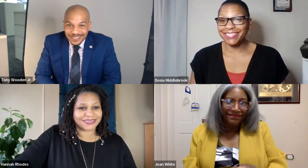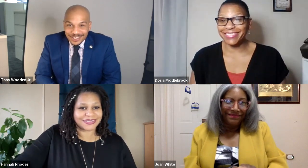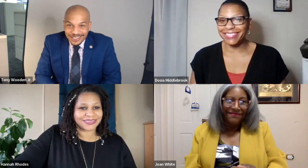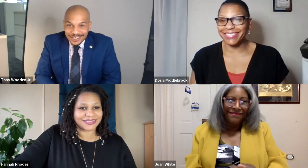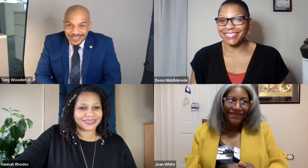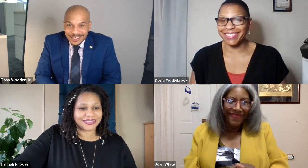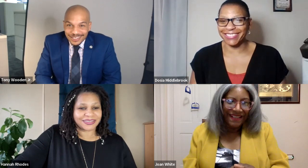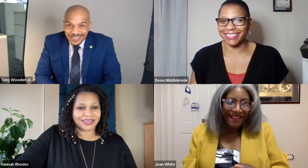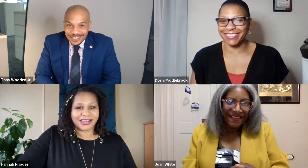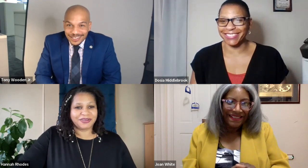more?